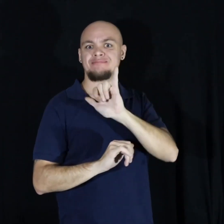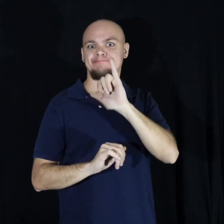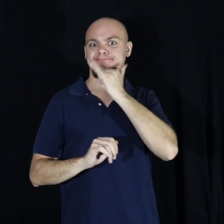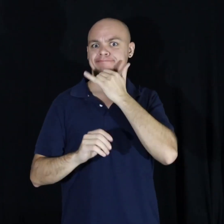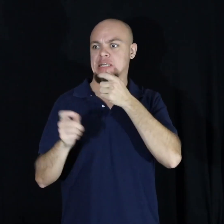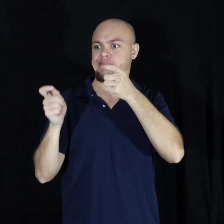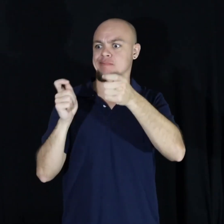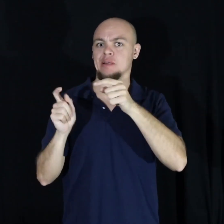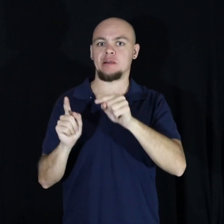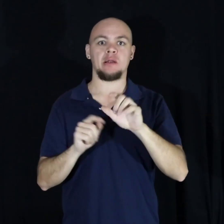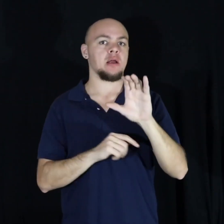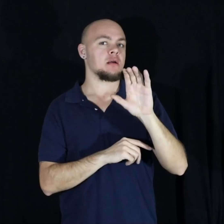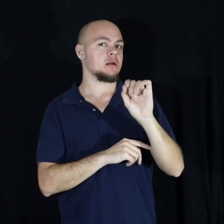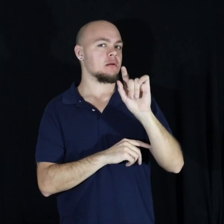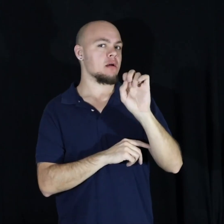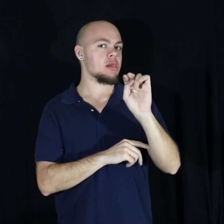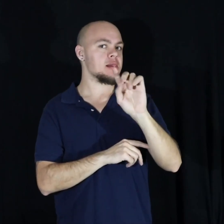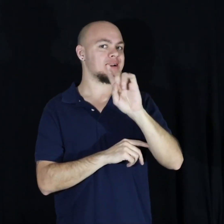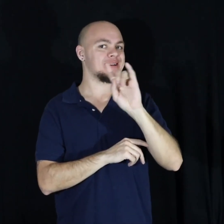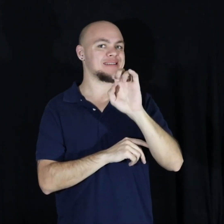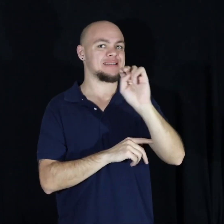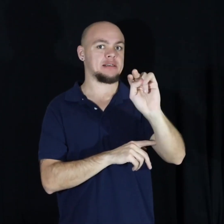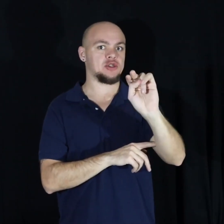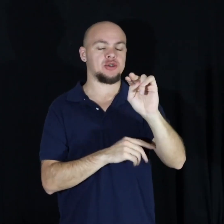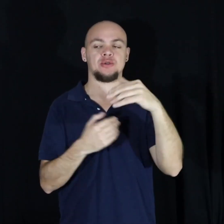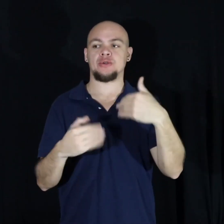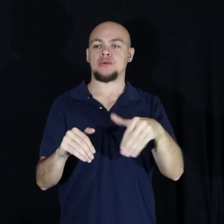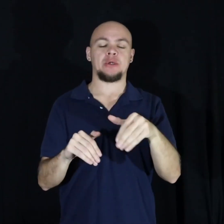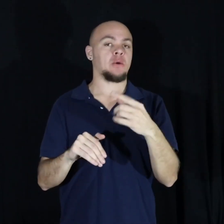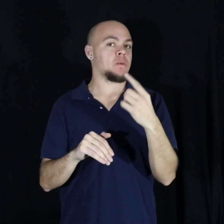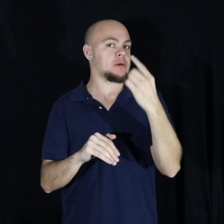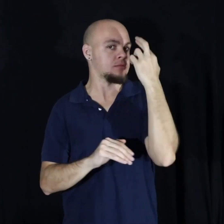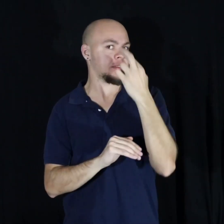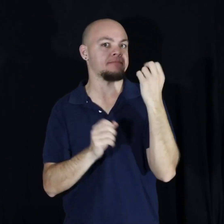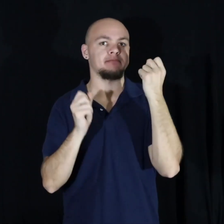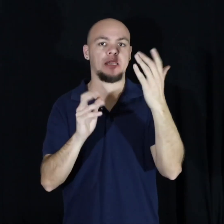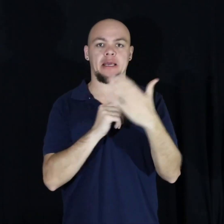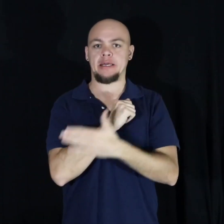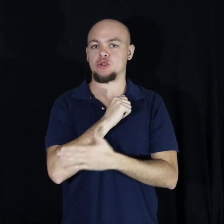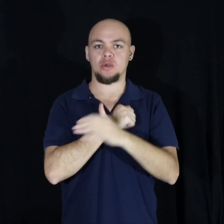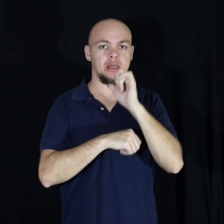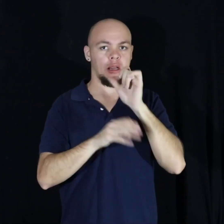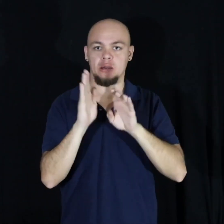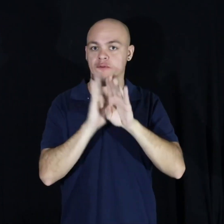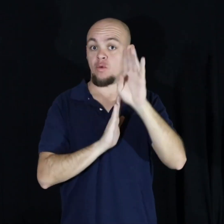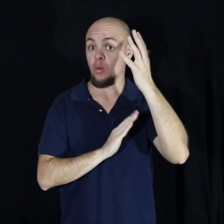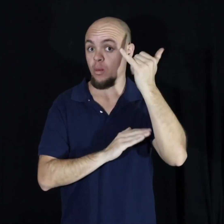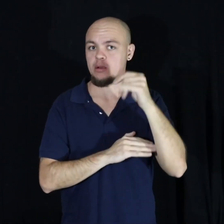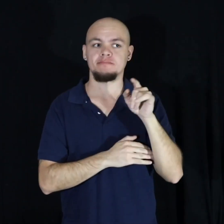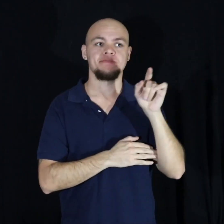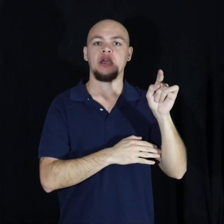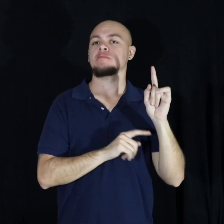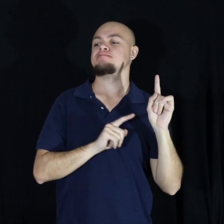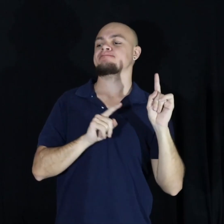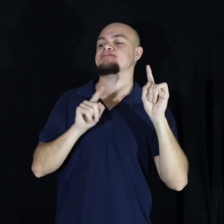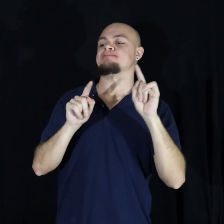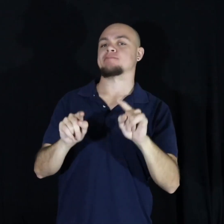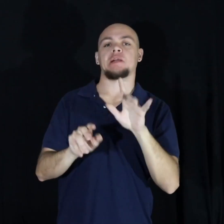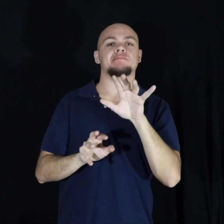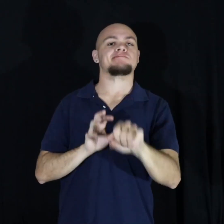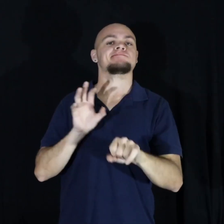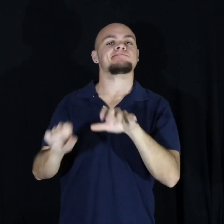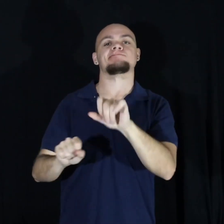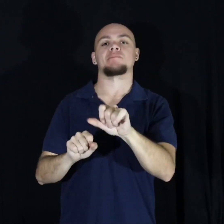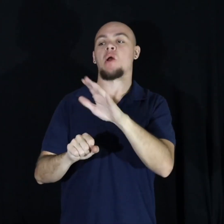Colonization is one of the many reasons why countries are underdeveloped, which is because colonizers take full advantage of their